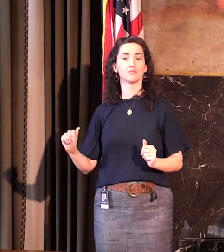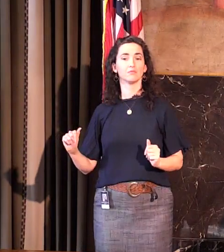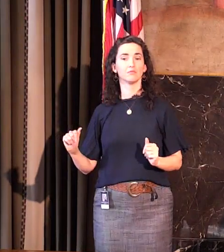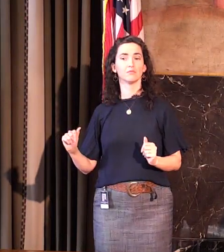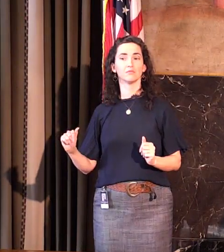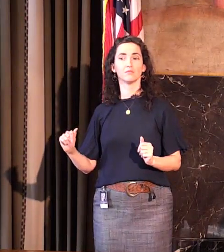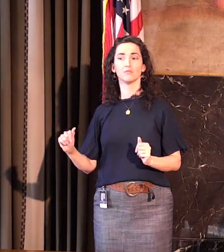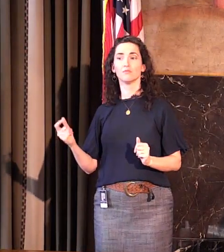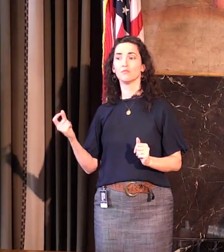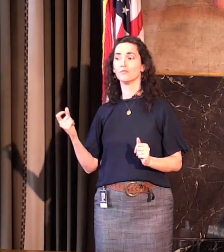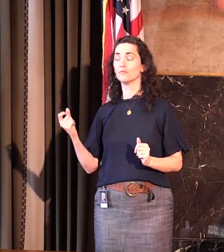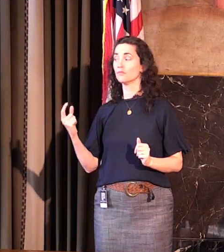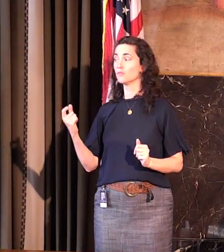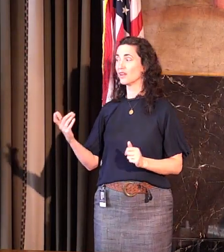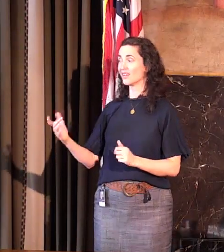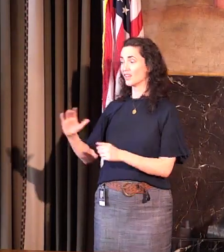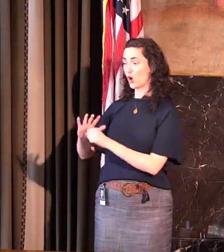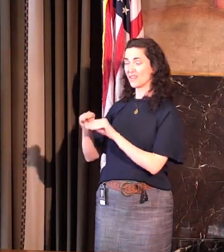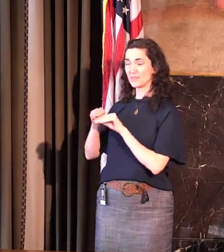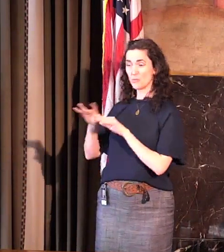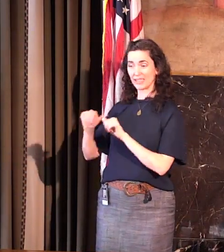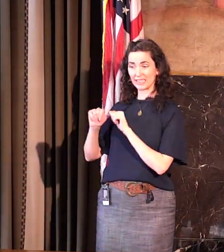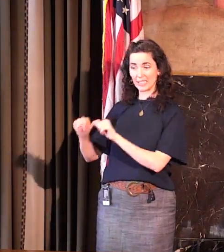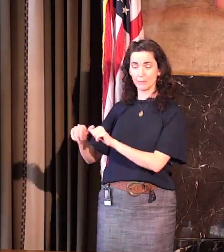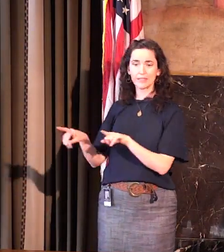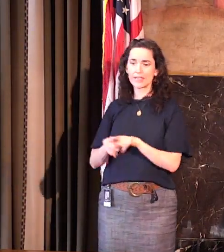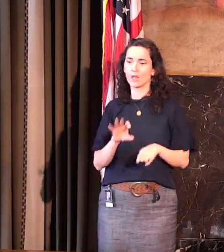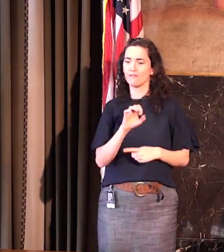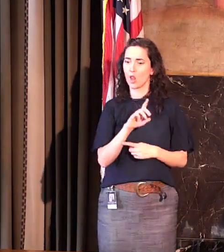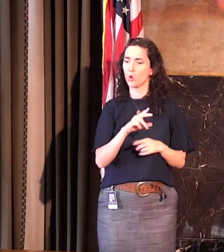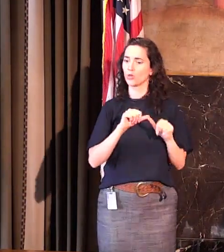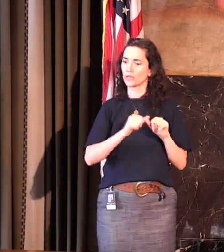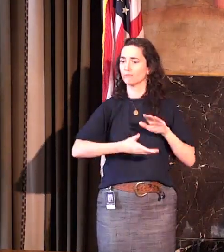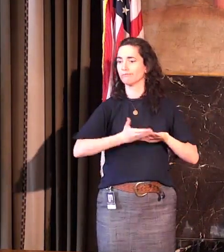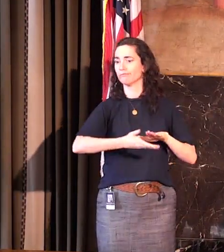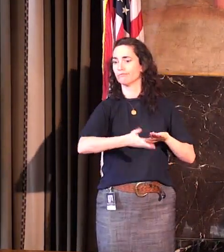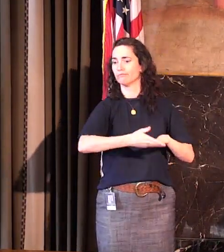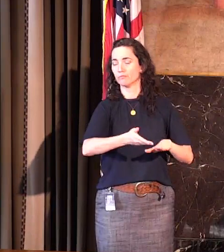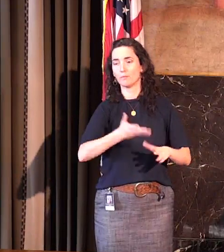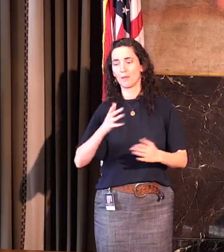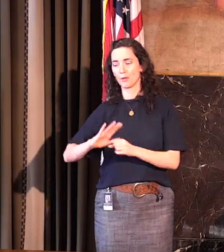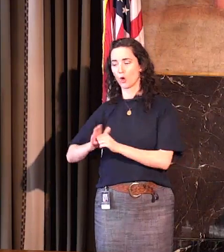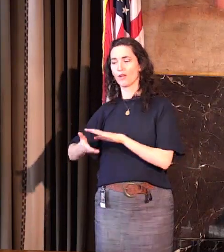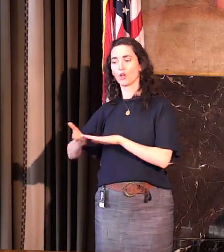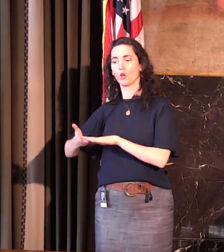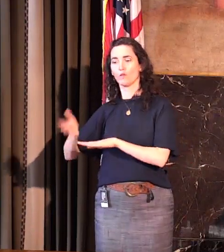figure out how to coexist with, much like the flu today. But we're not there.